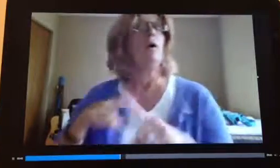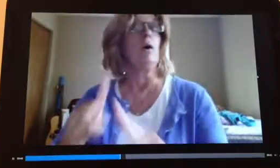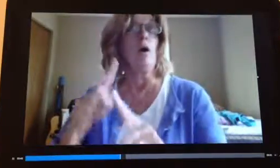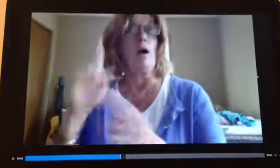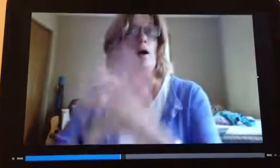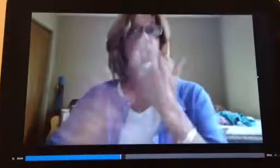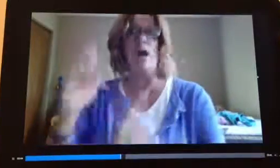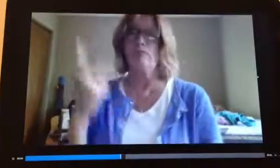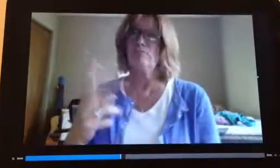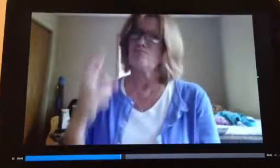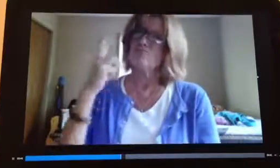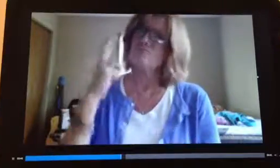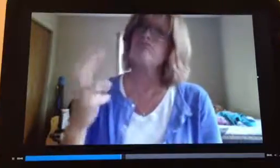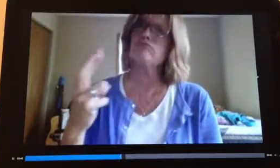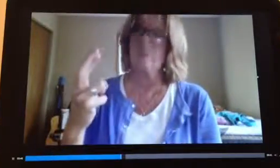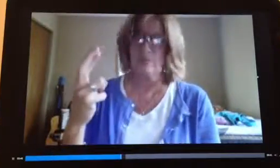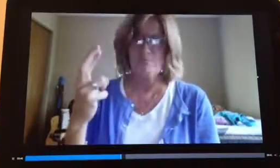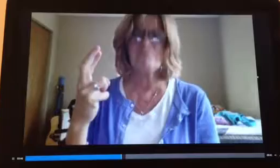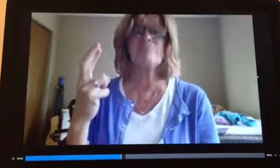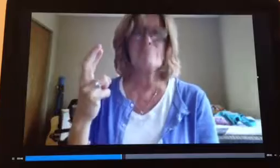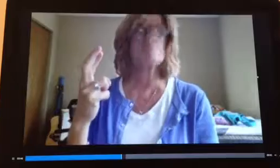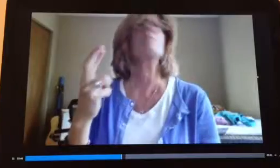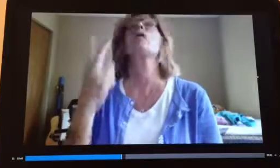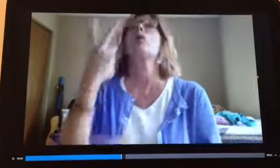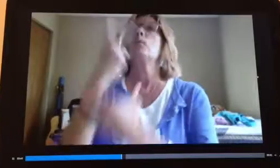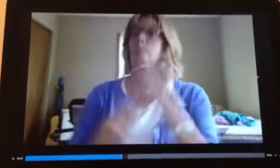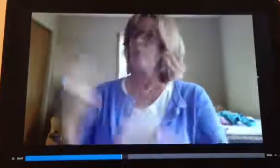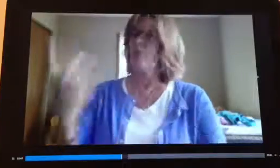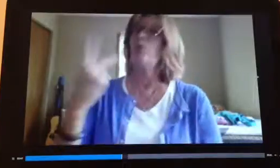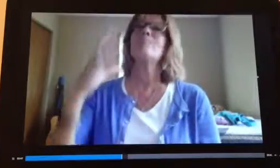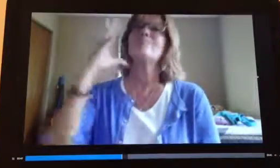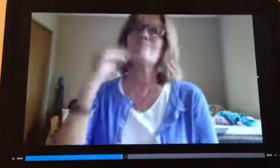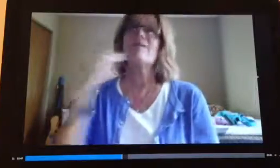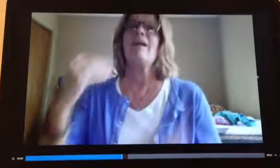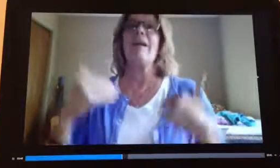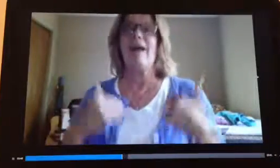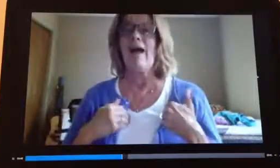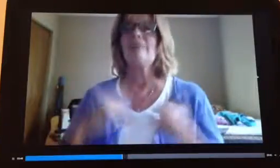Now Tori, we were really good friends in college, and we both